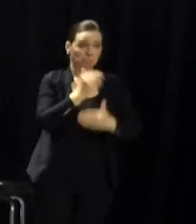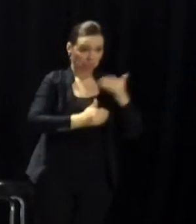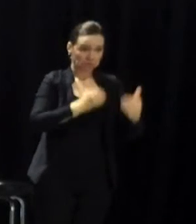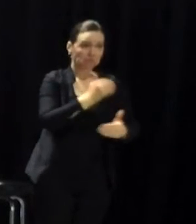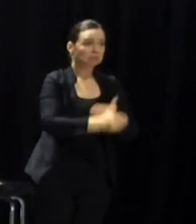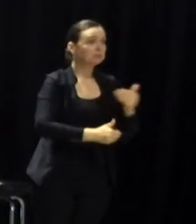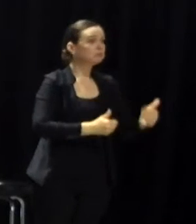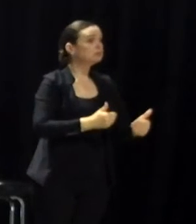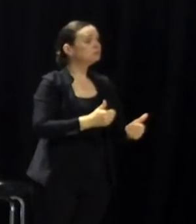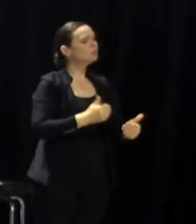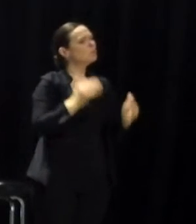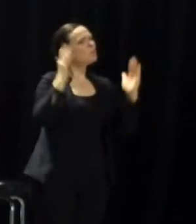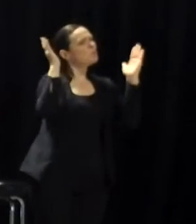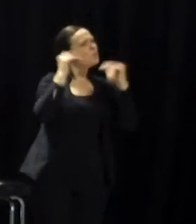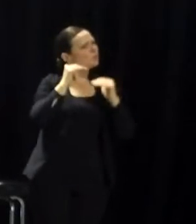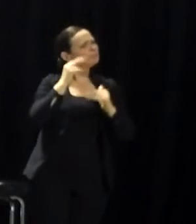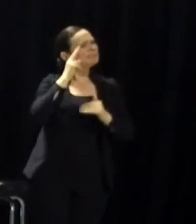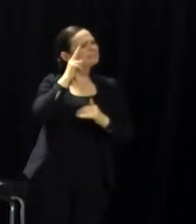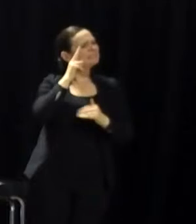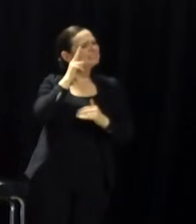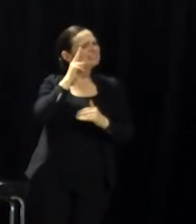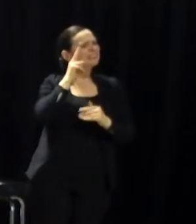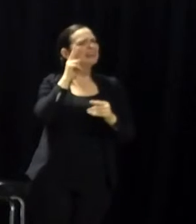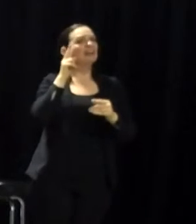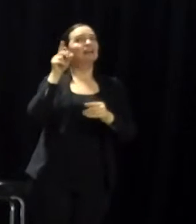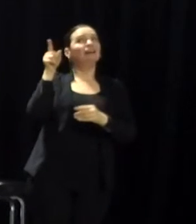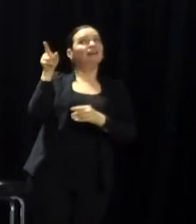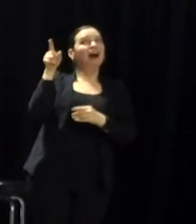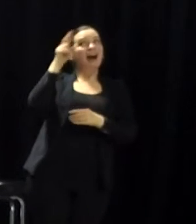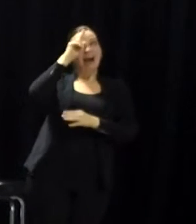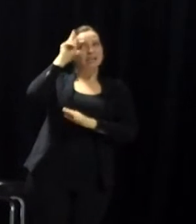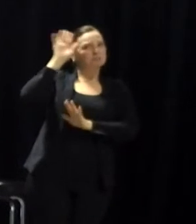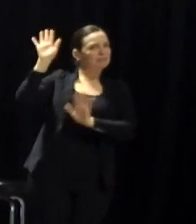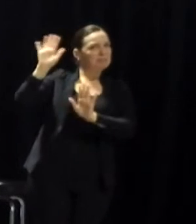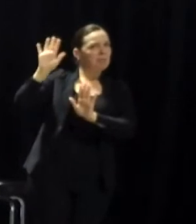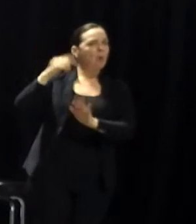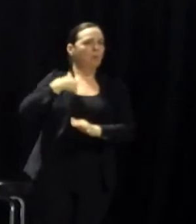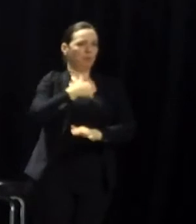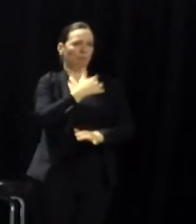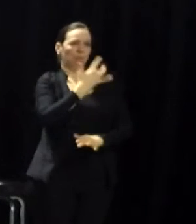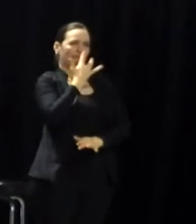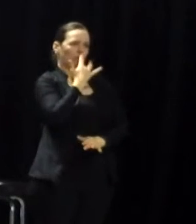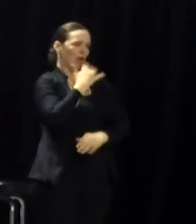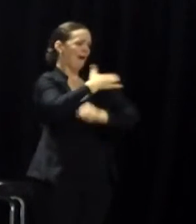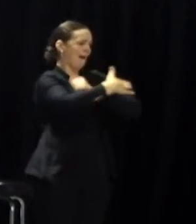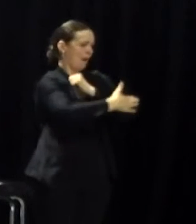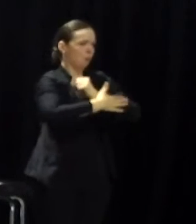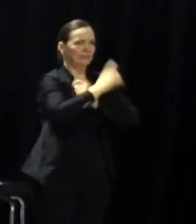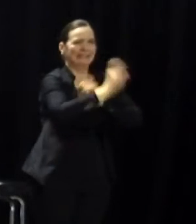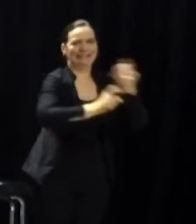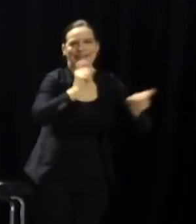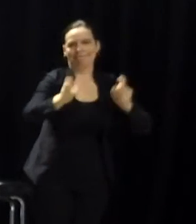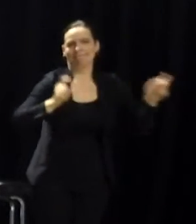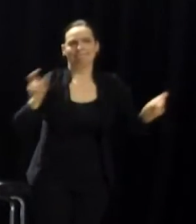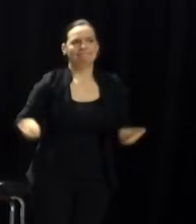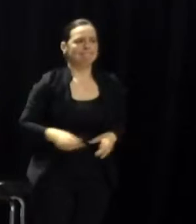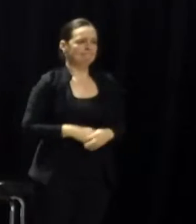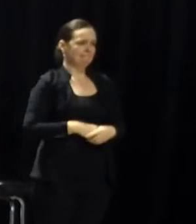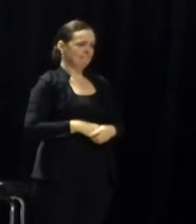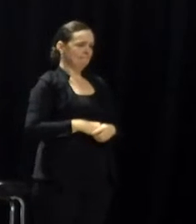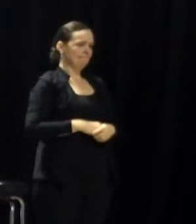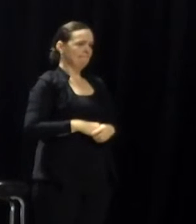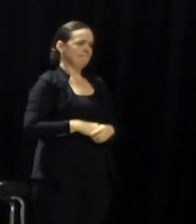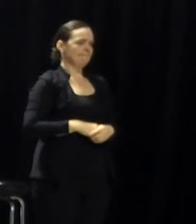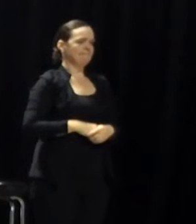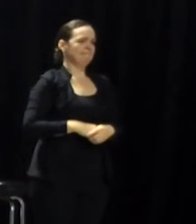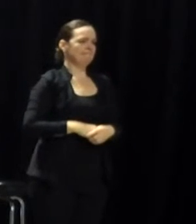not redirected vaccine. And so this is essentially the first week that I'm sure other counties will be opening